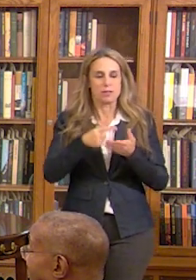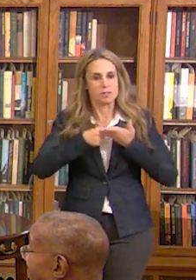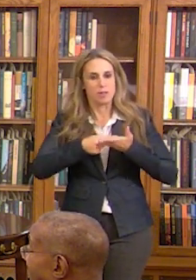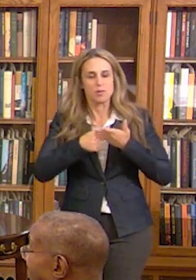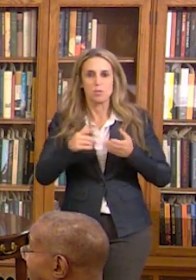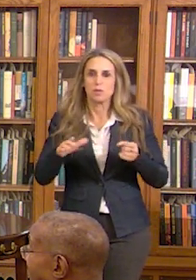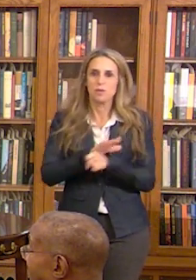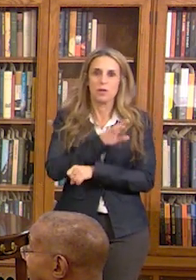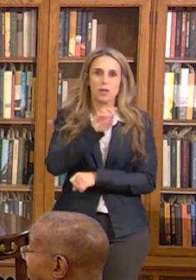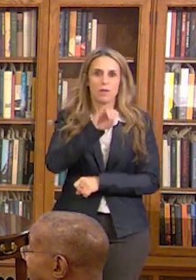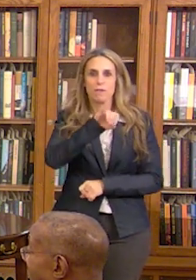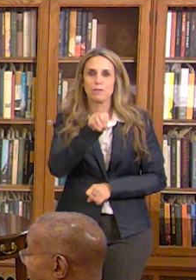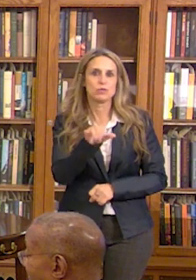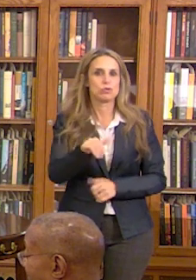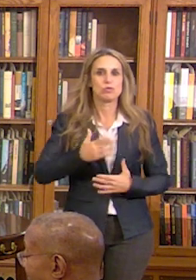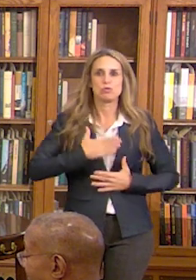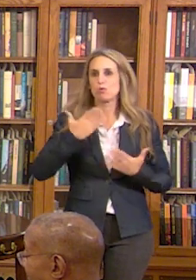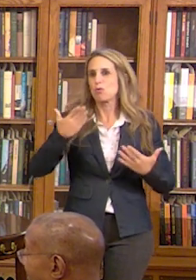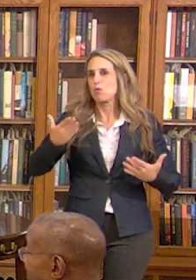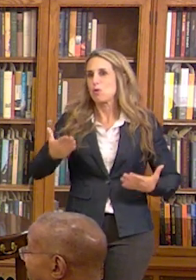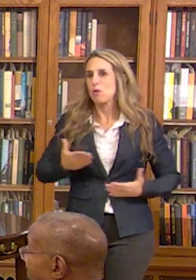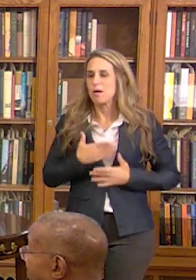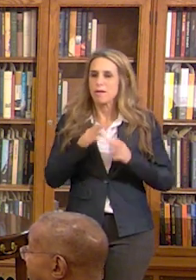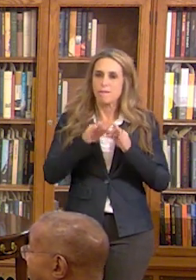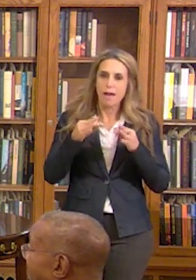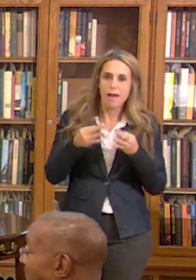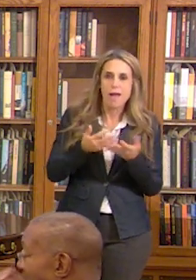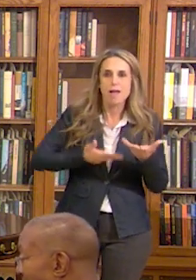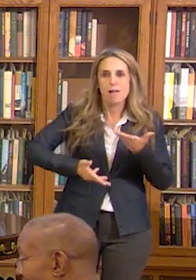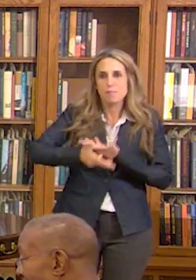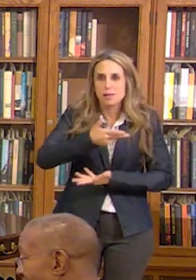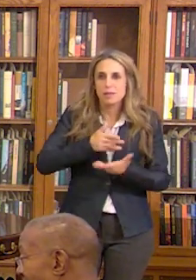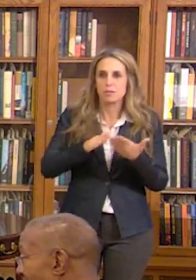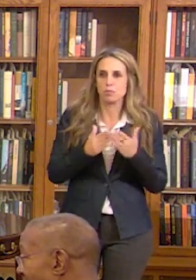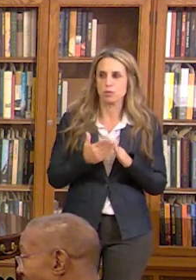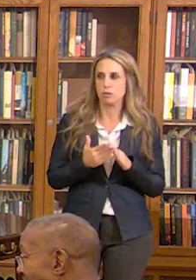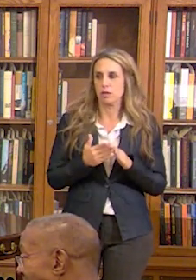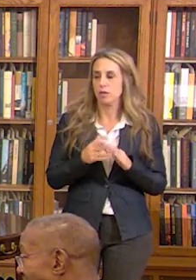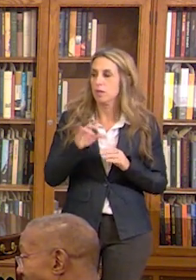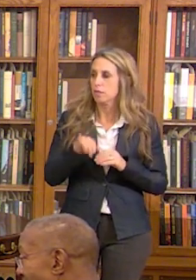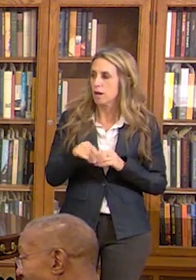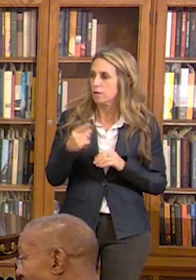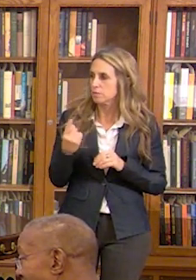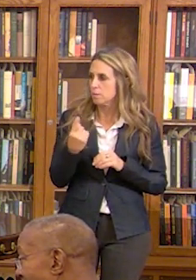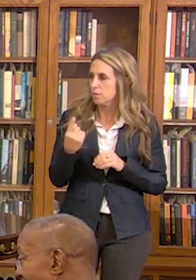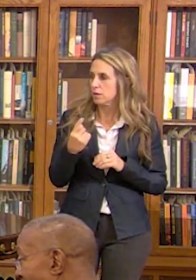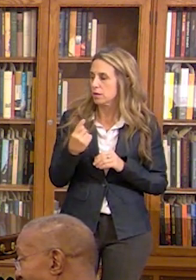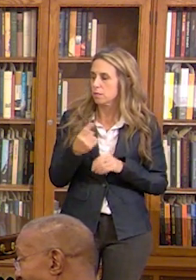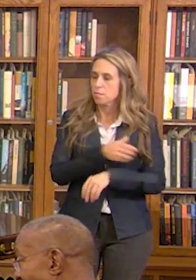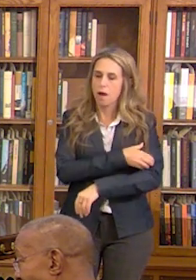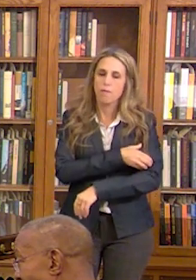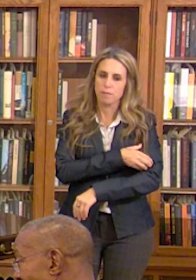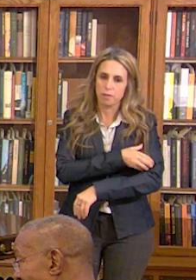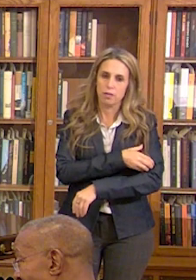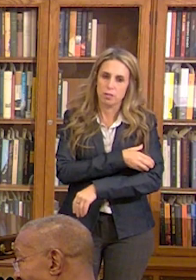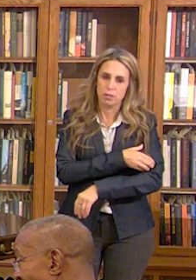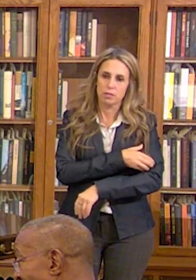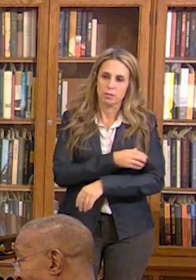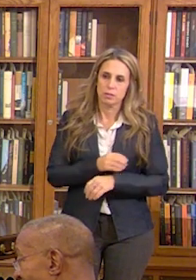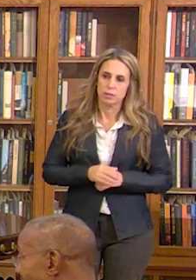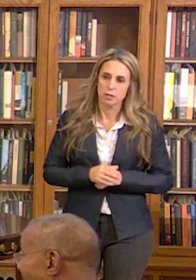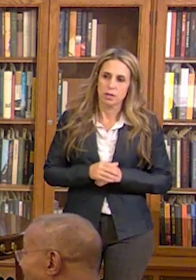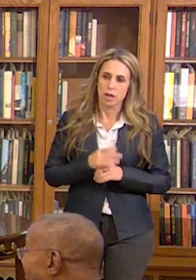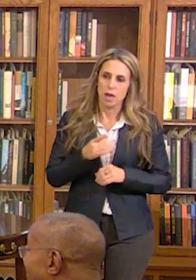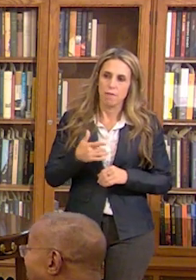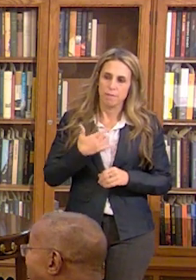F of family F of community and that is something that is so powerful and so